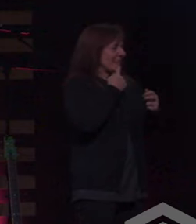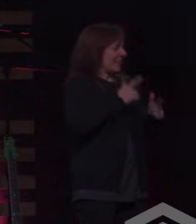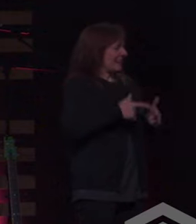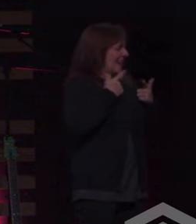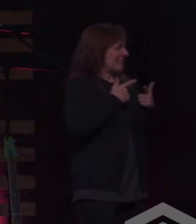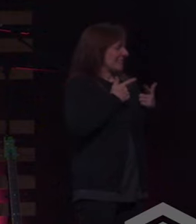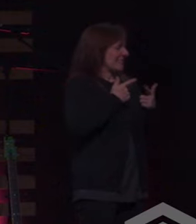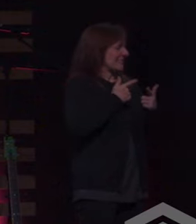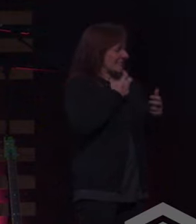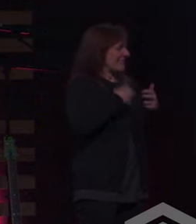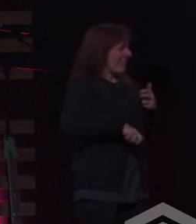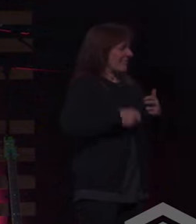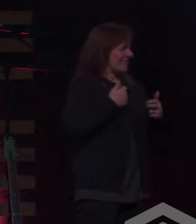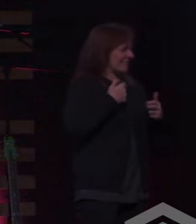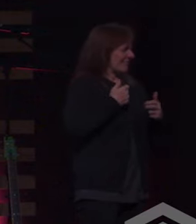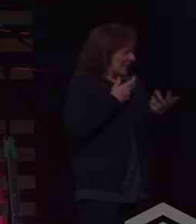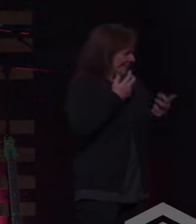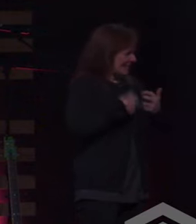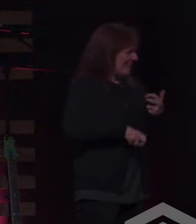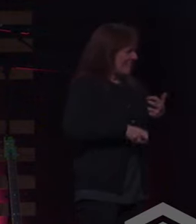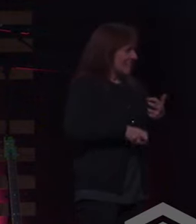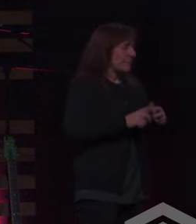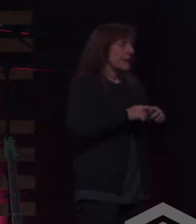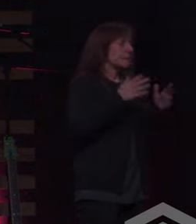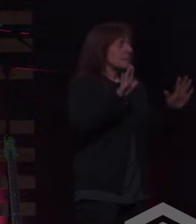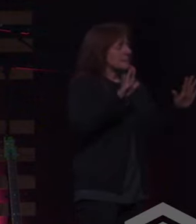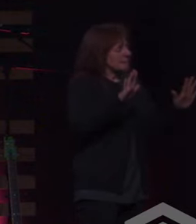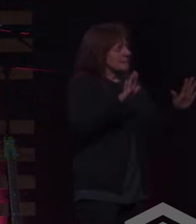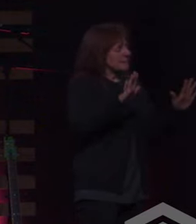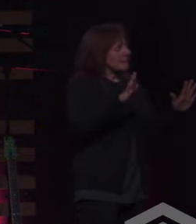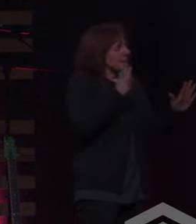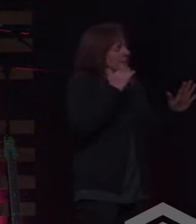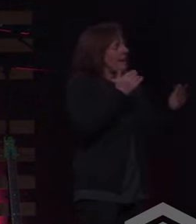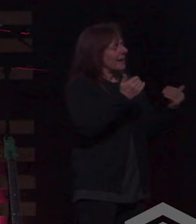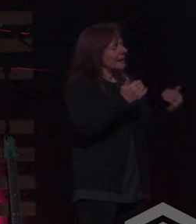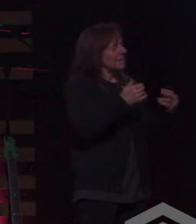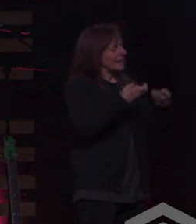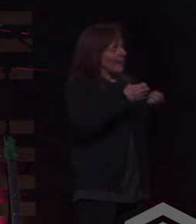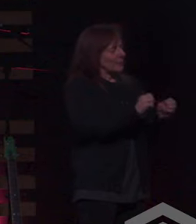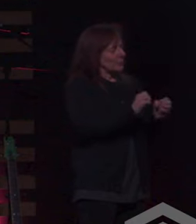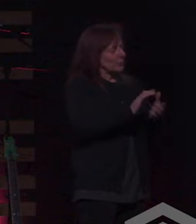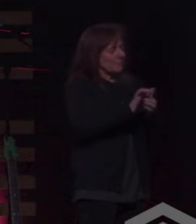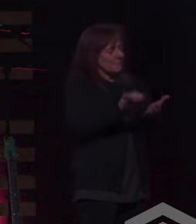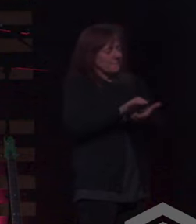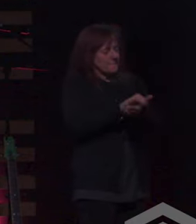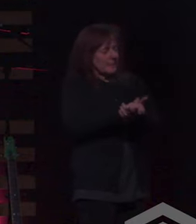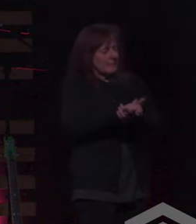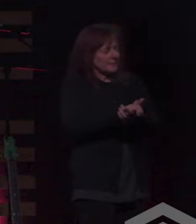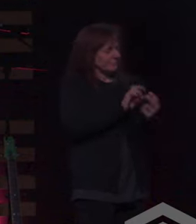isn't real and tough and things aren't real. But my goodness, why don't we give a little effort to this?